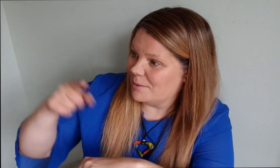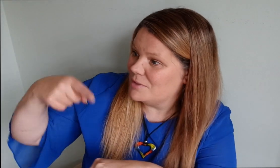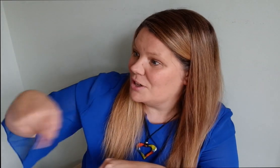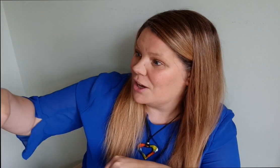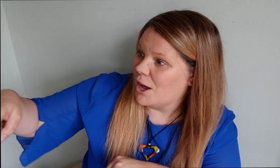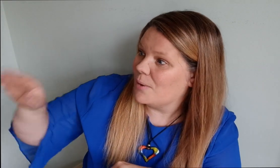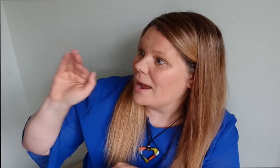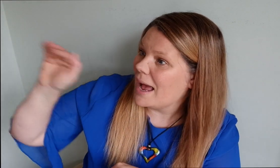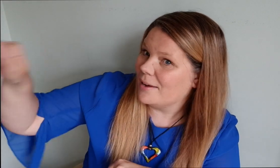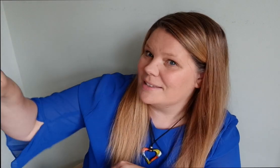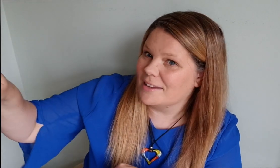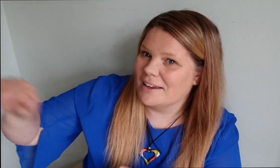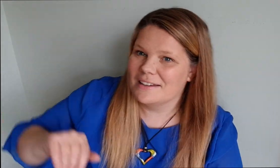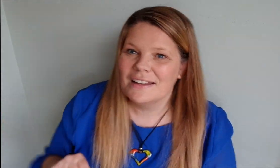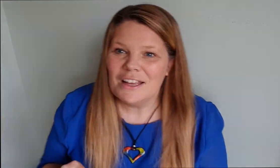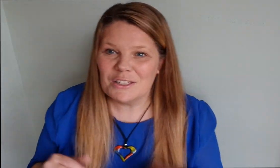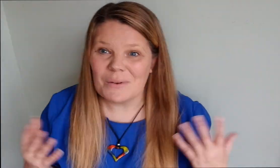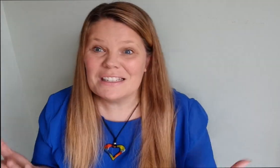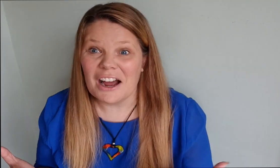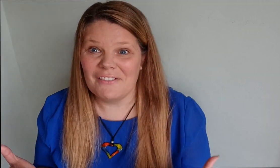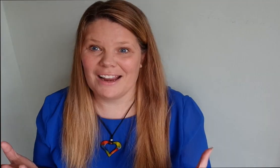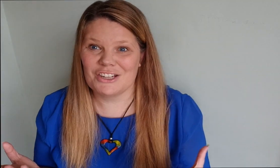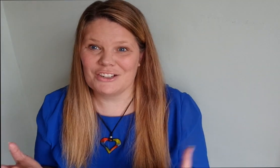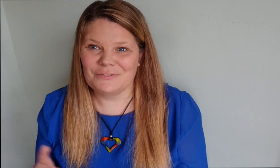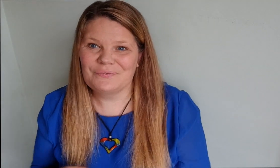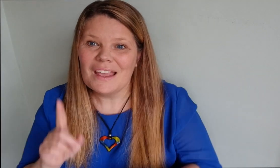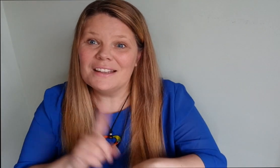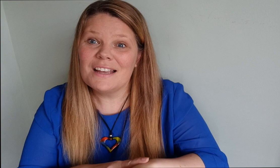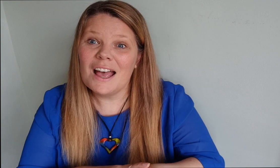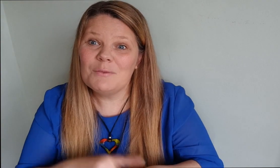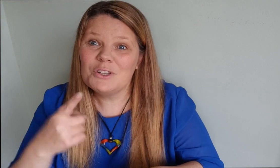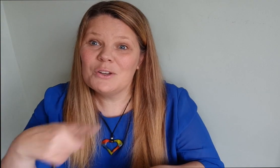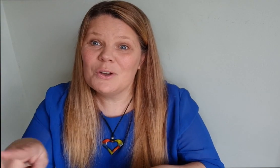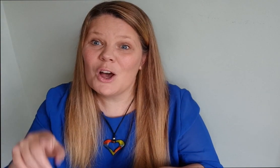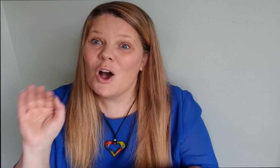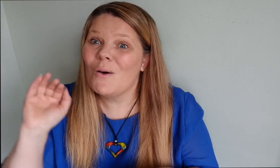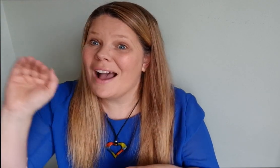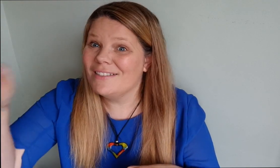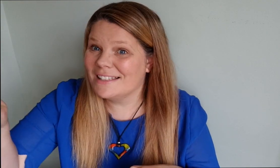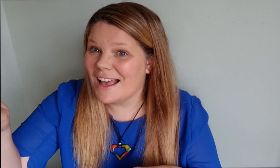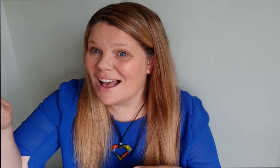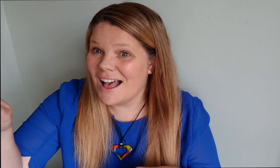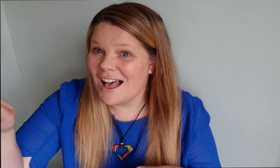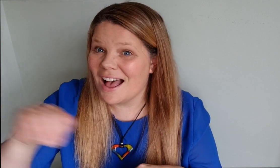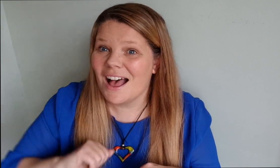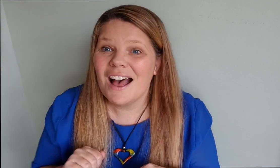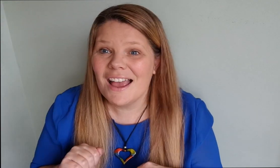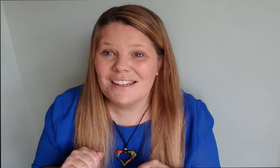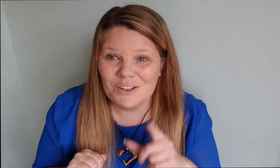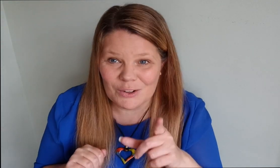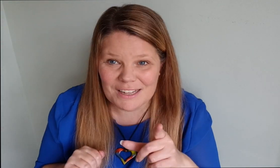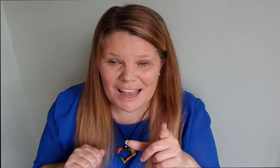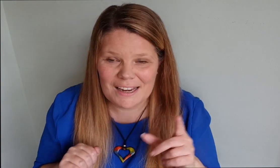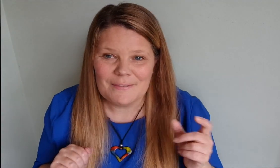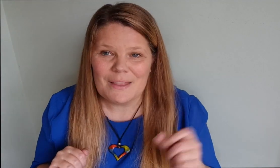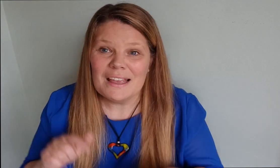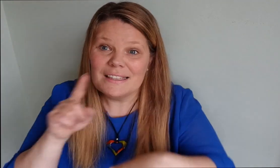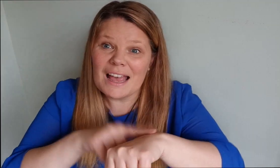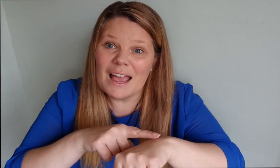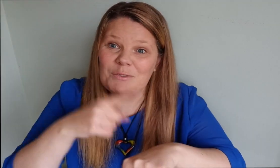to go outside. So it's directional. Time to go outside. Your turn. Time to